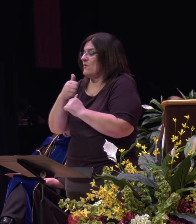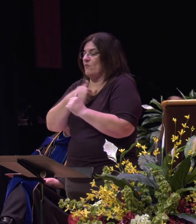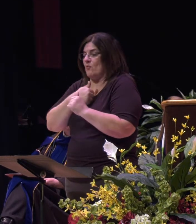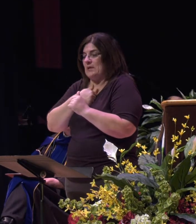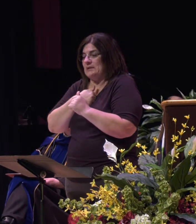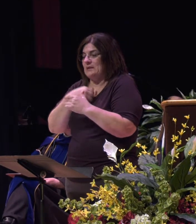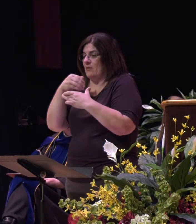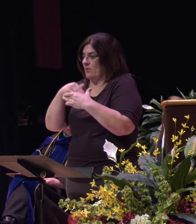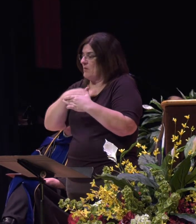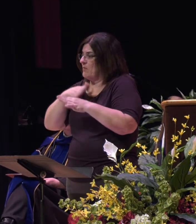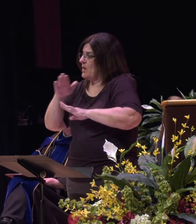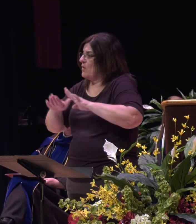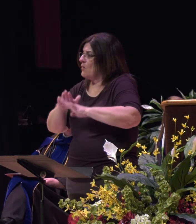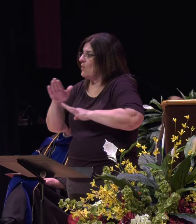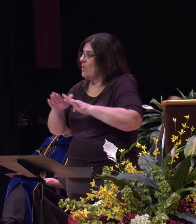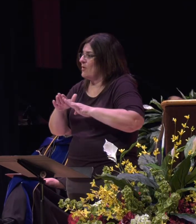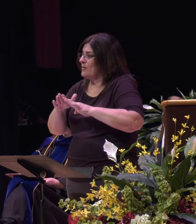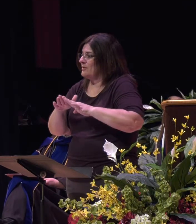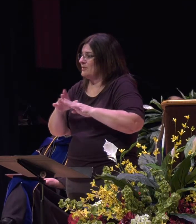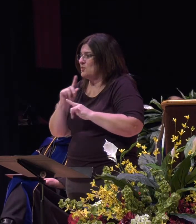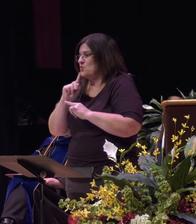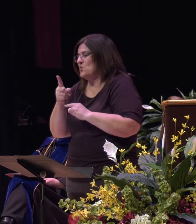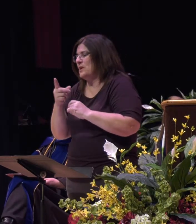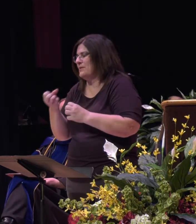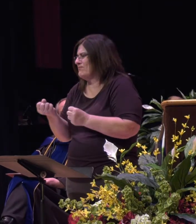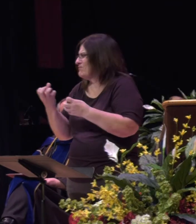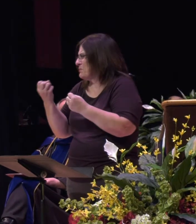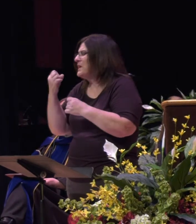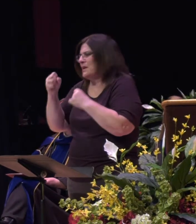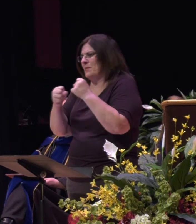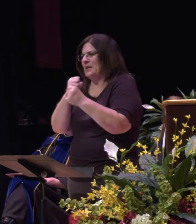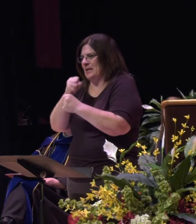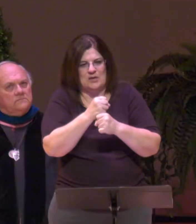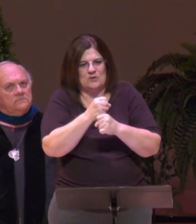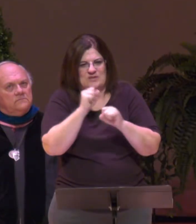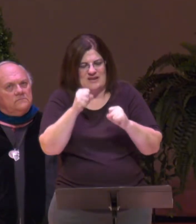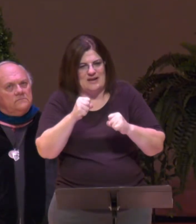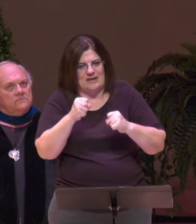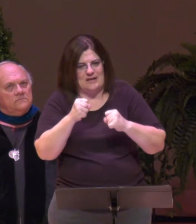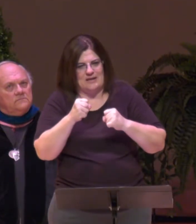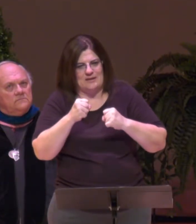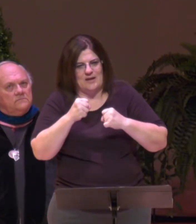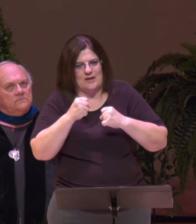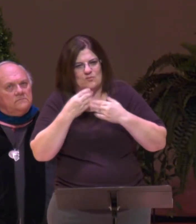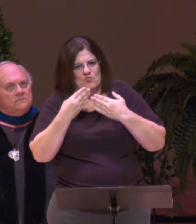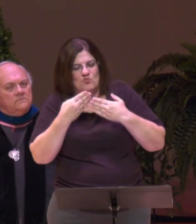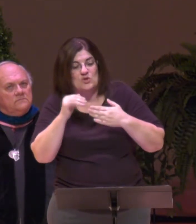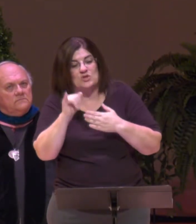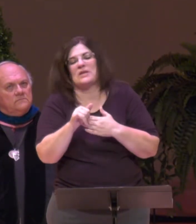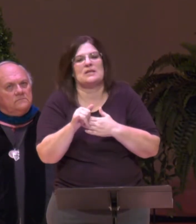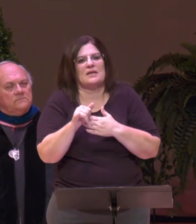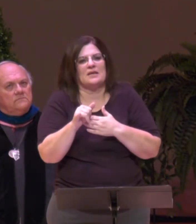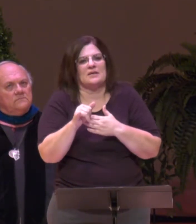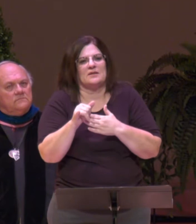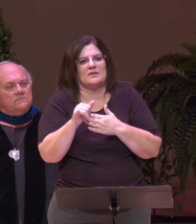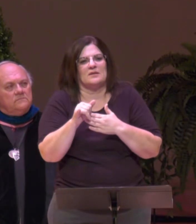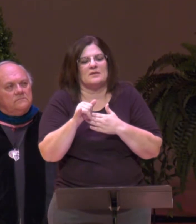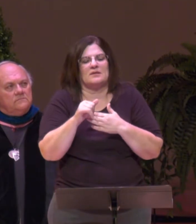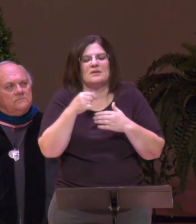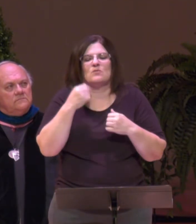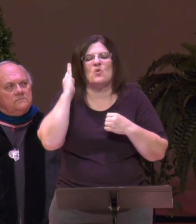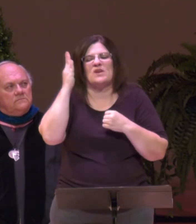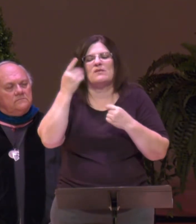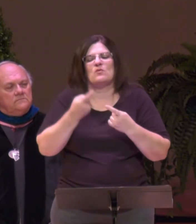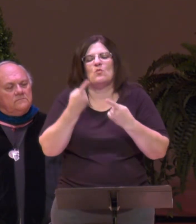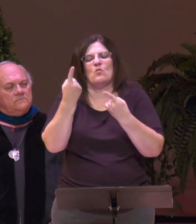and it's taken years really to fully appreciate this, how faith and trust of God had yielded so many blessings. I'll give you one